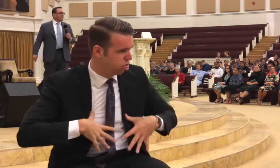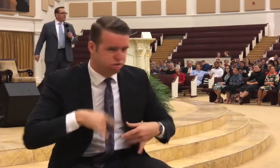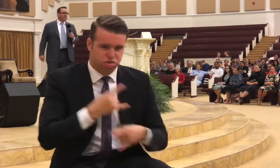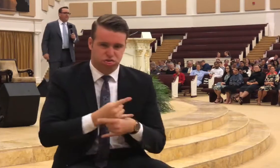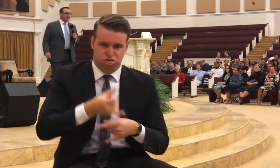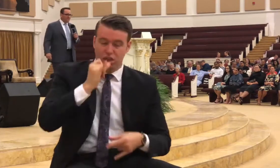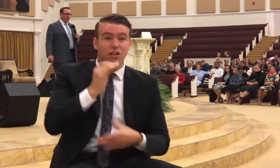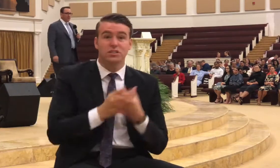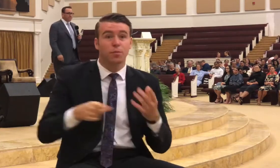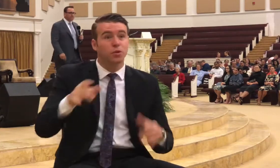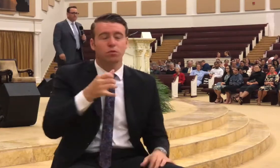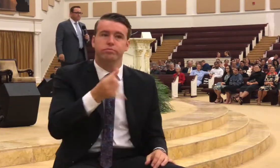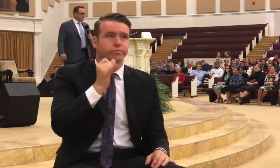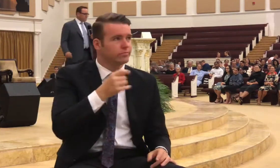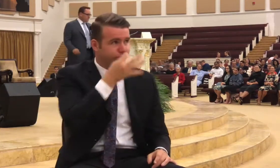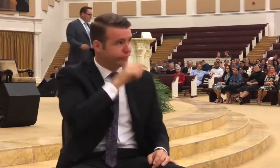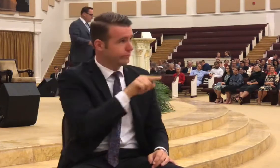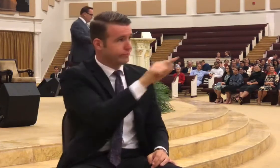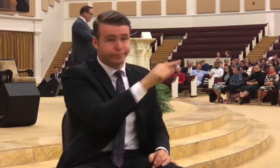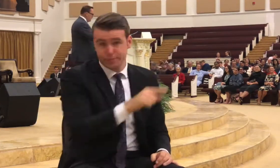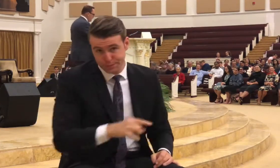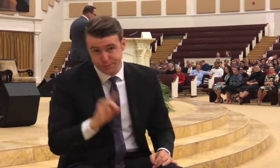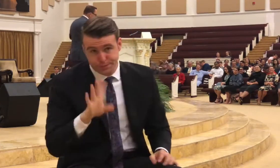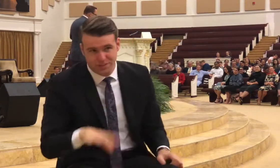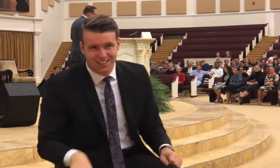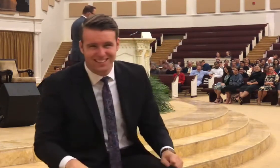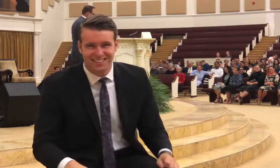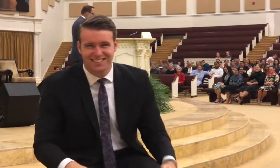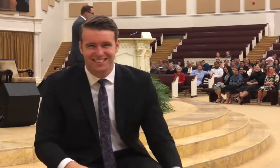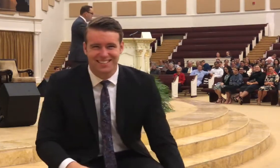Some of you didn't have to drive very far.